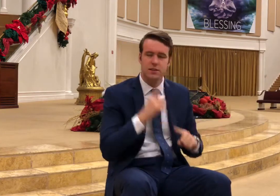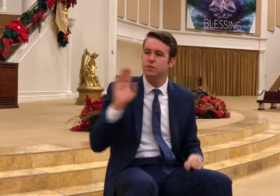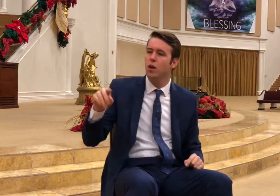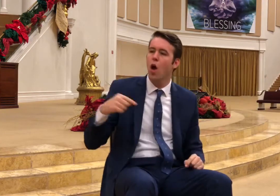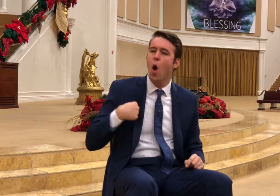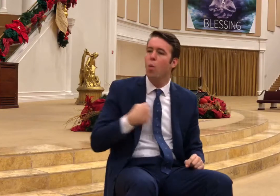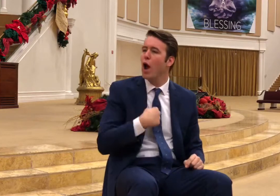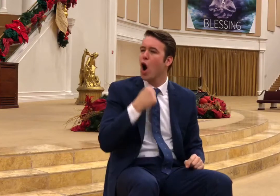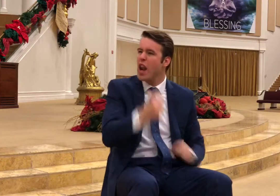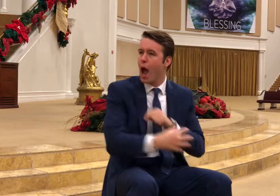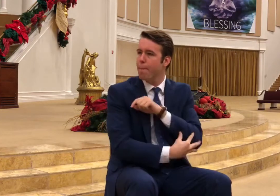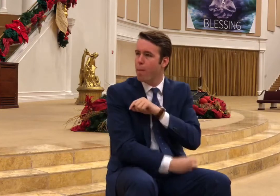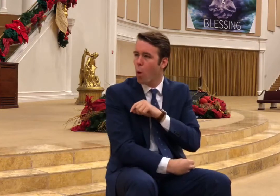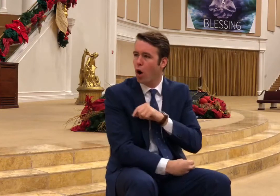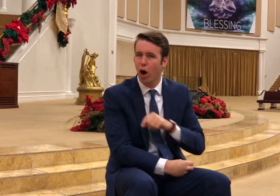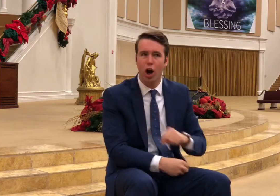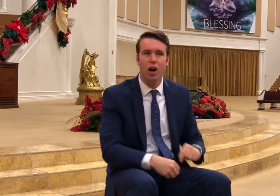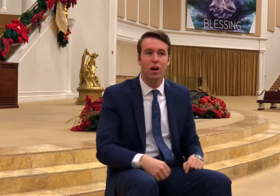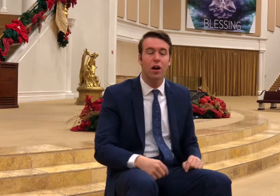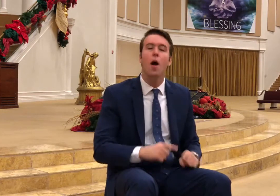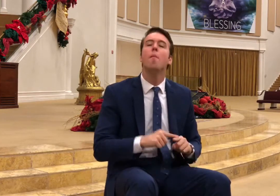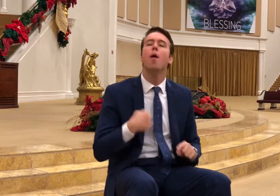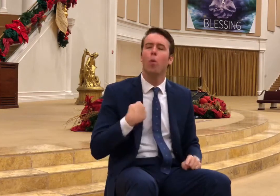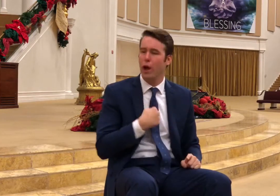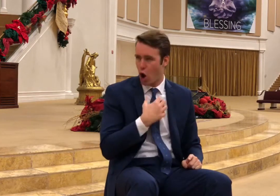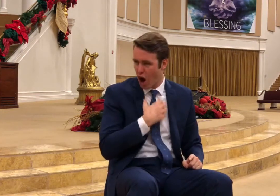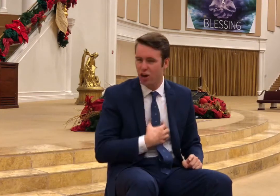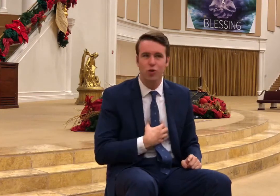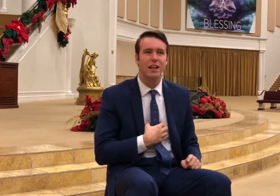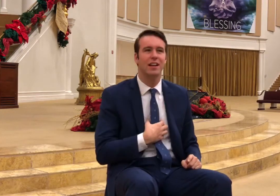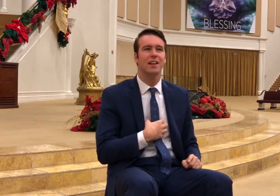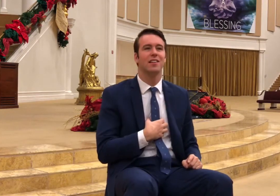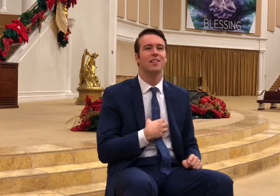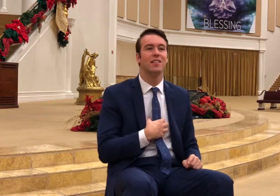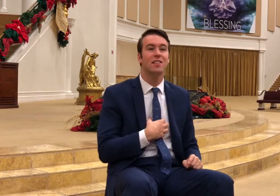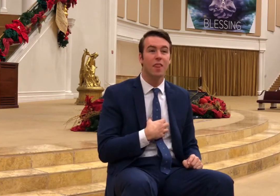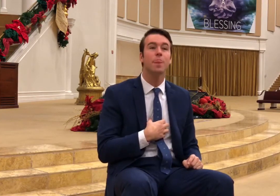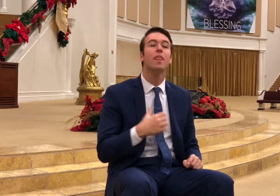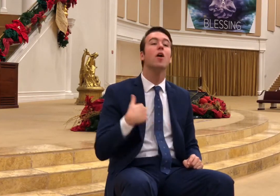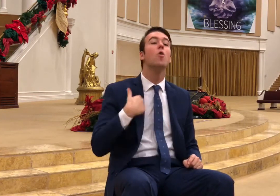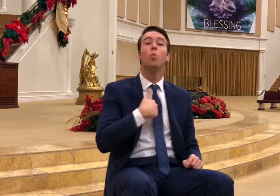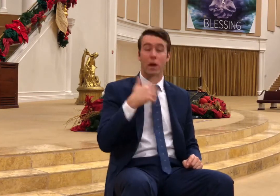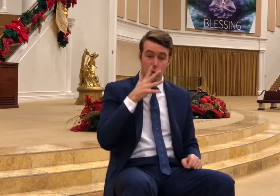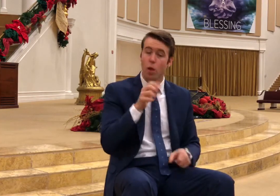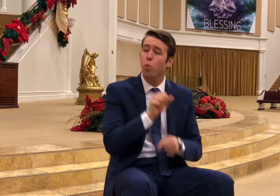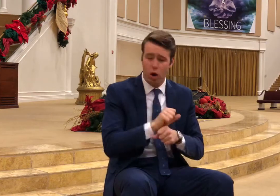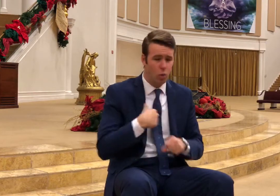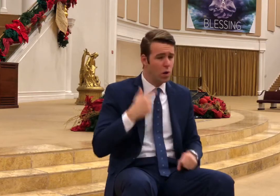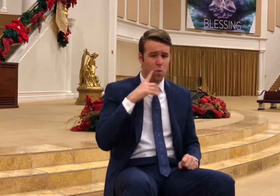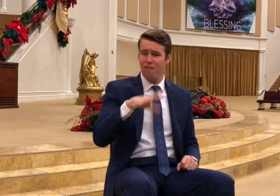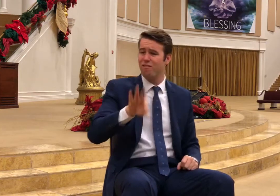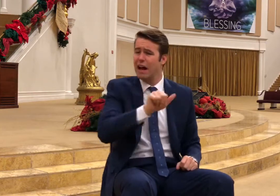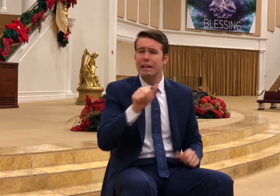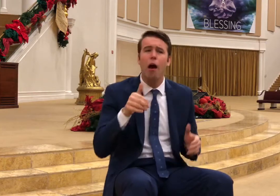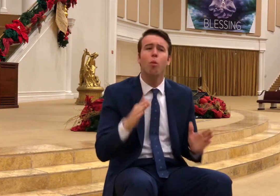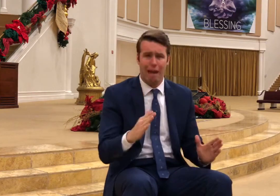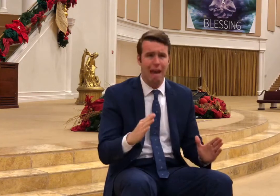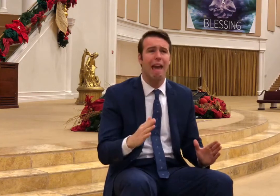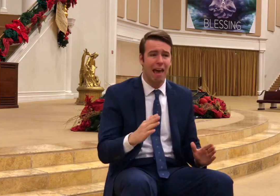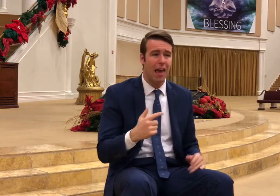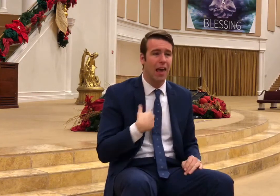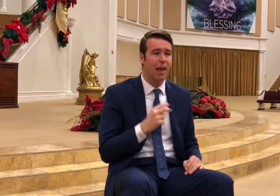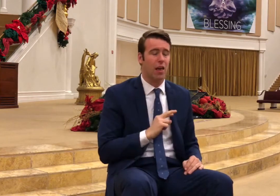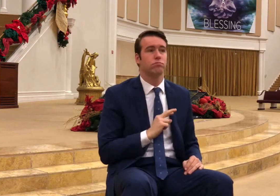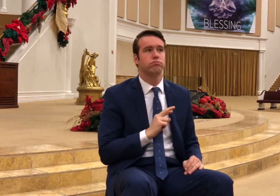are not poor, but we are hungry." And he said, "We will work. We will find a way." And